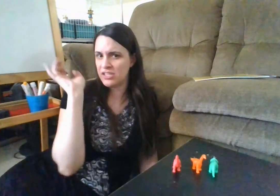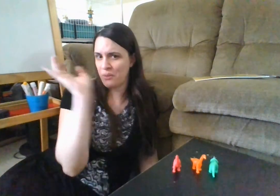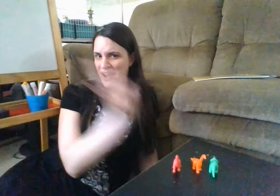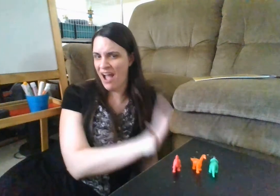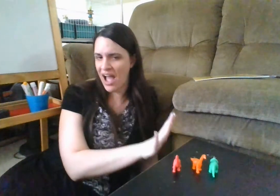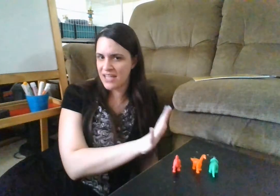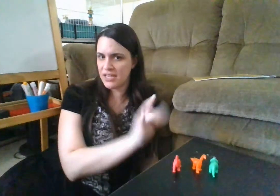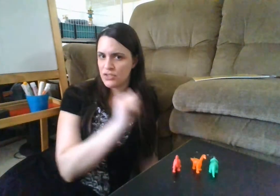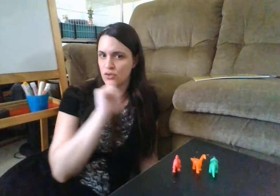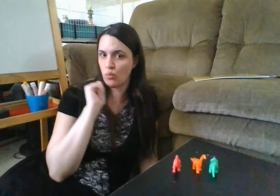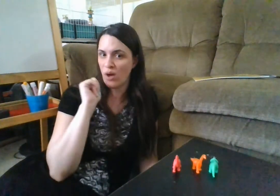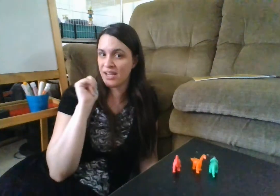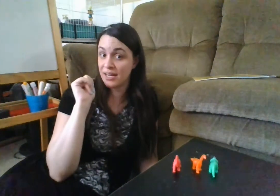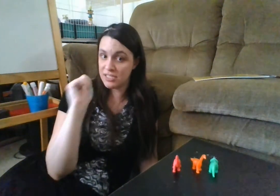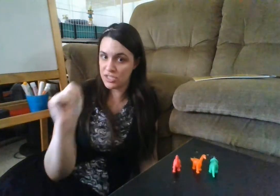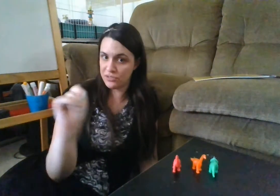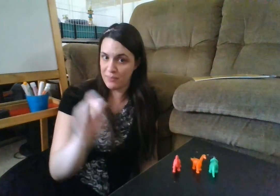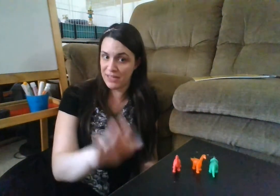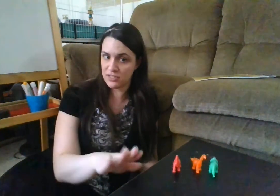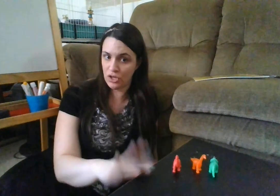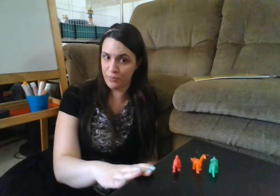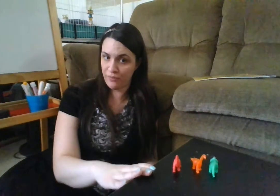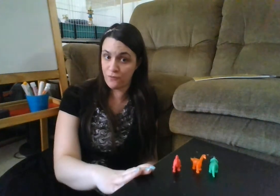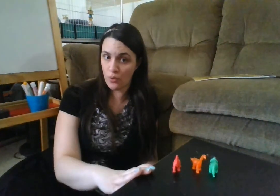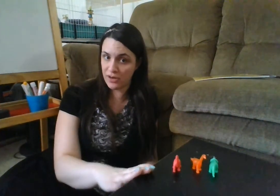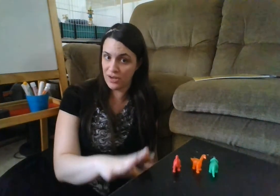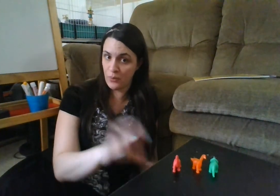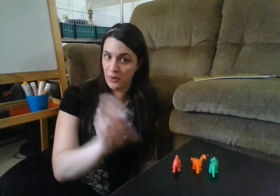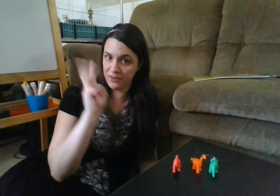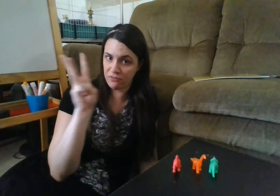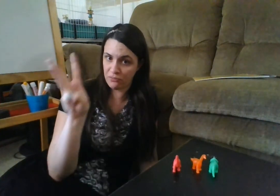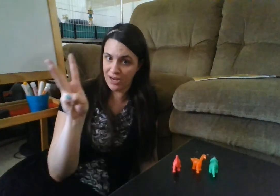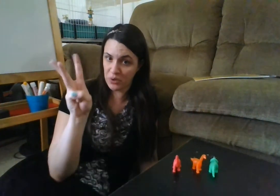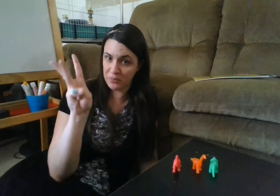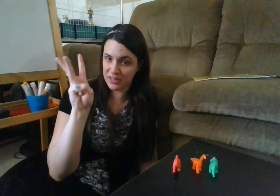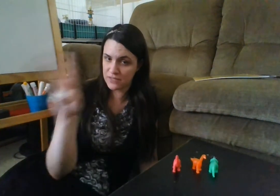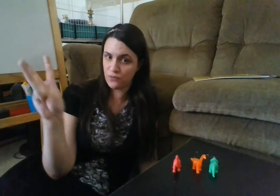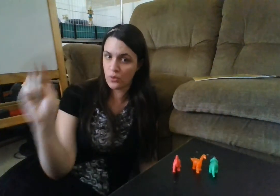I add dinosaurs? What can I do to make this a group of 4? Because right now we only have 3. I want to make this 4.